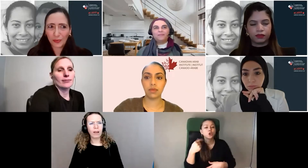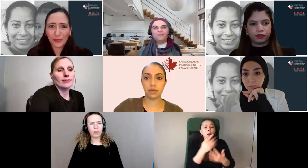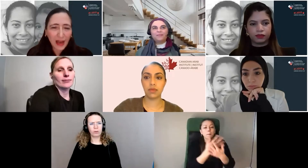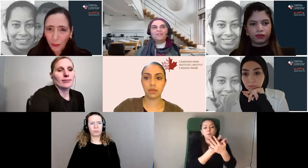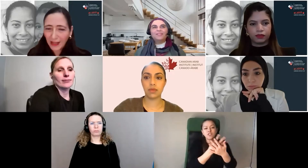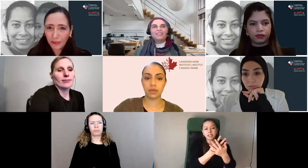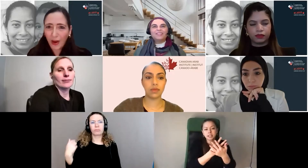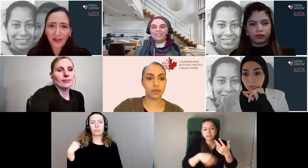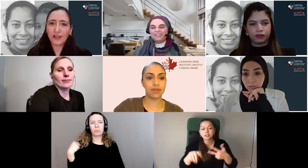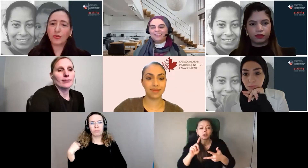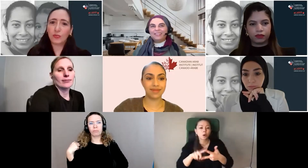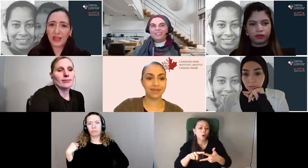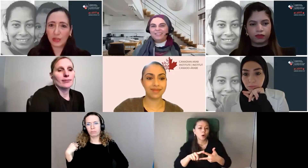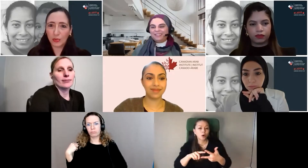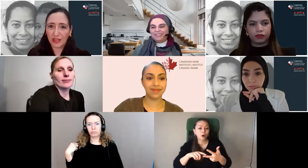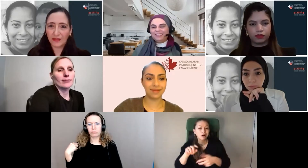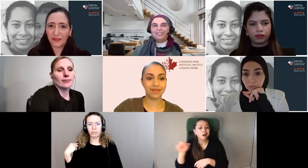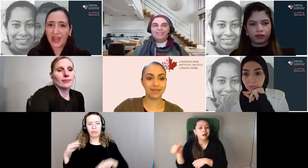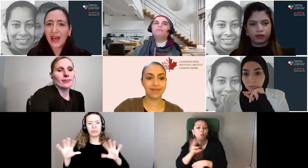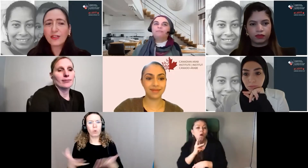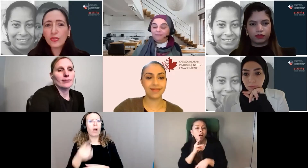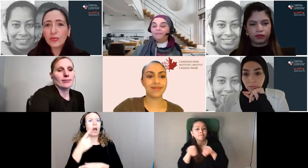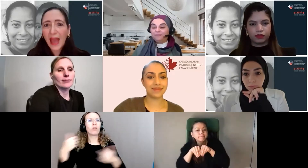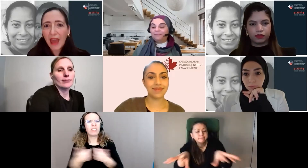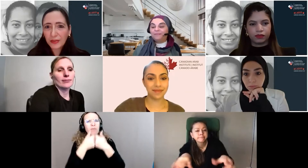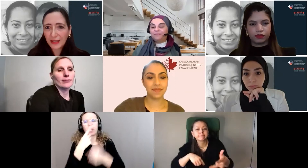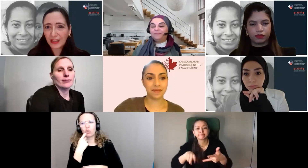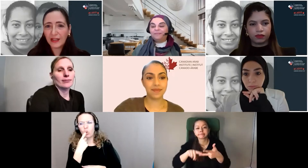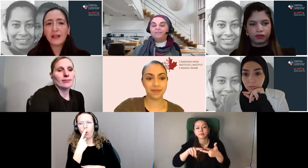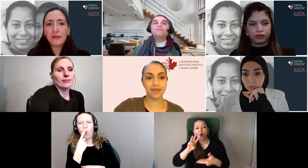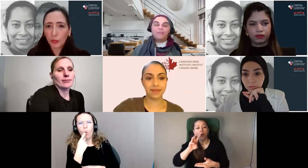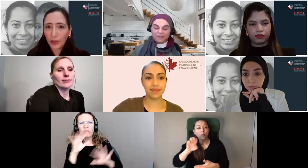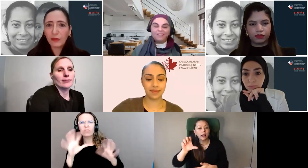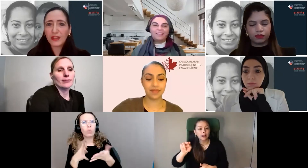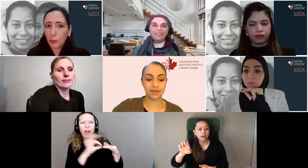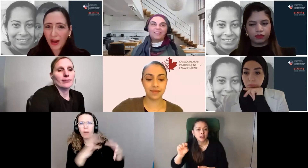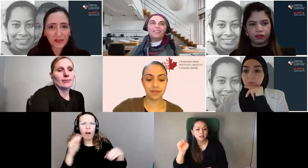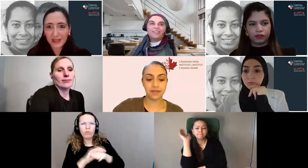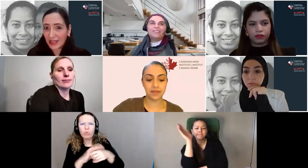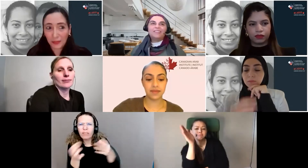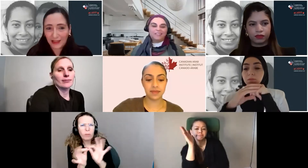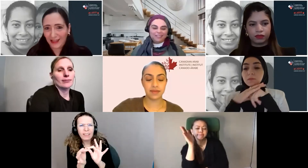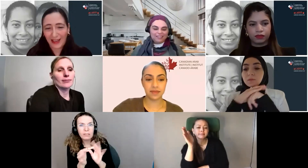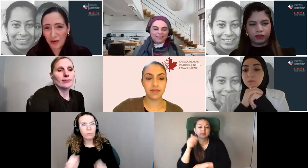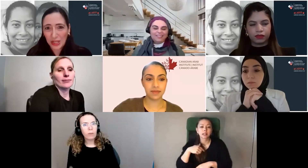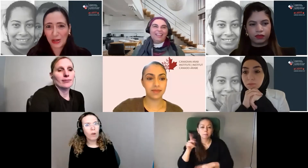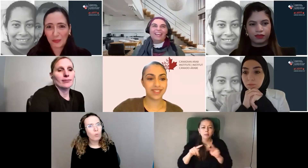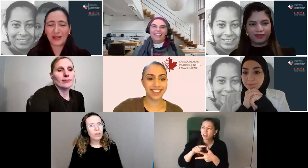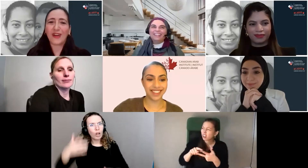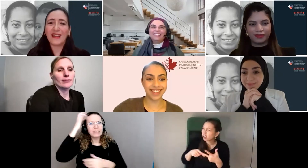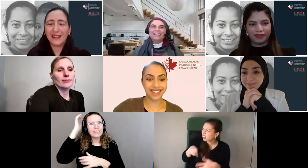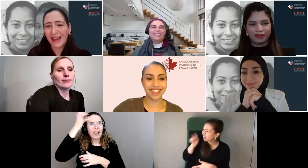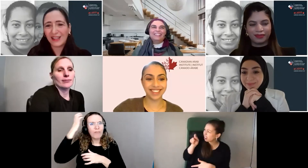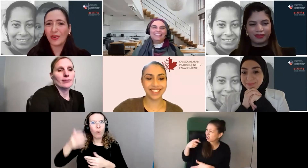ask, what water has to do with interpreting? It has to do everything. Your brain without water simply cannot